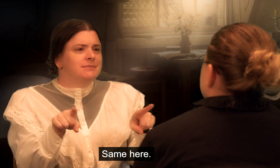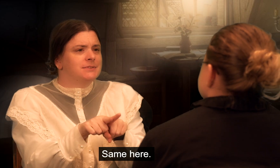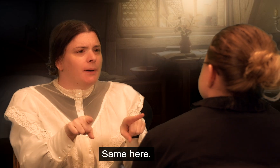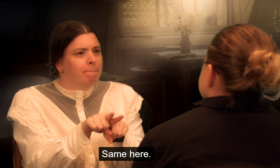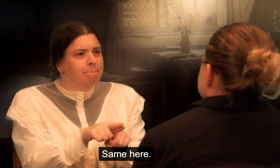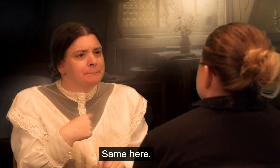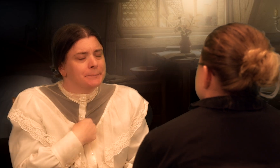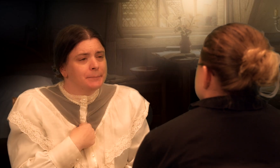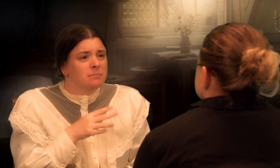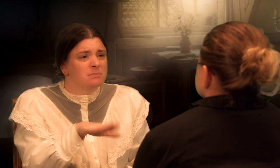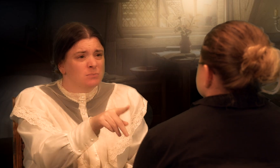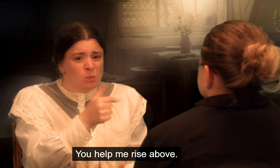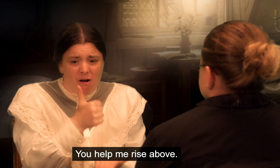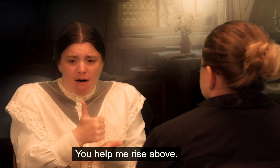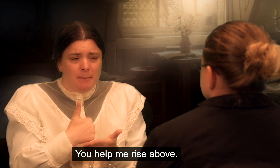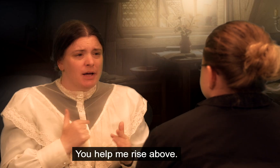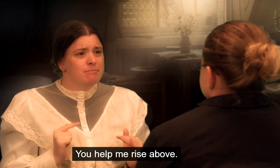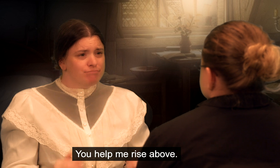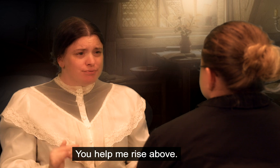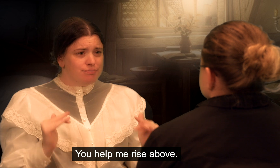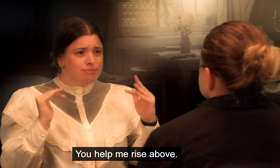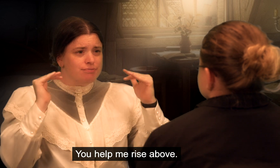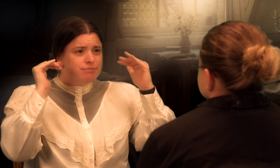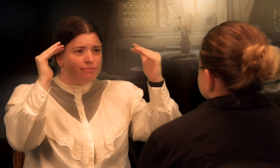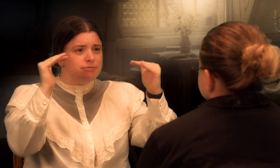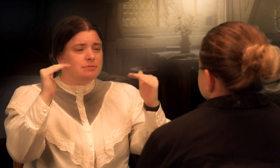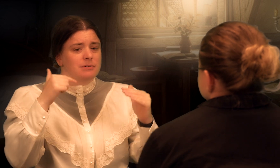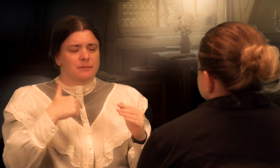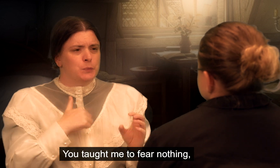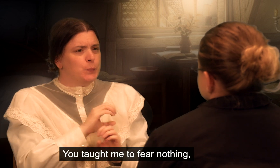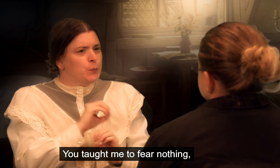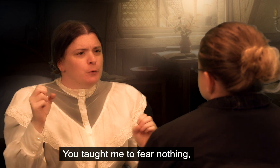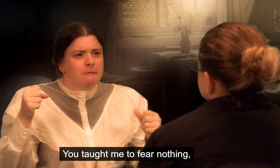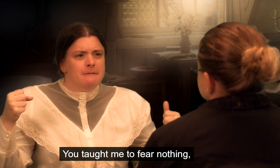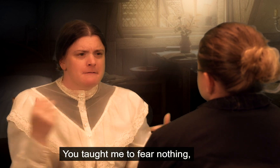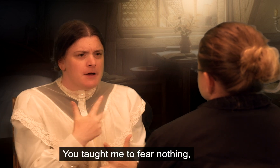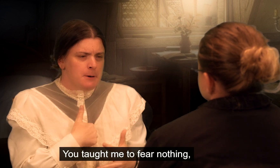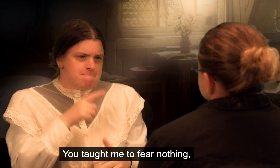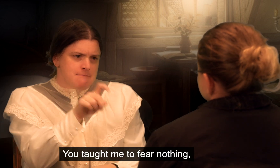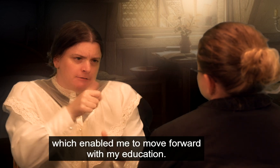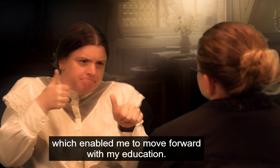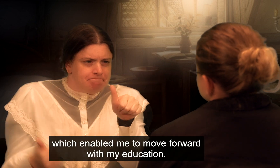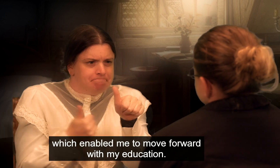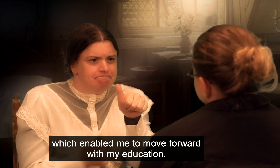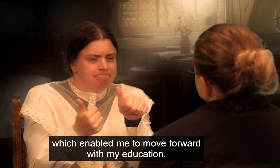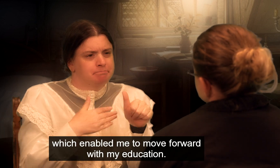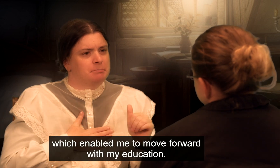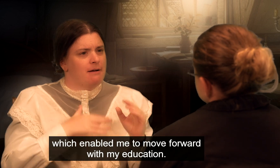Same here. You helped me rise above. You taught me to fear nothing, which enabled me to move forward